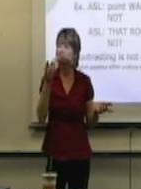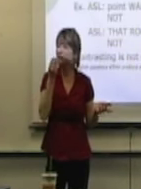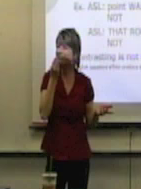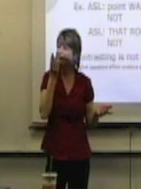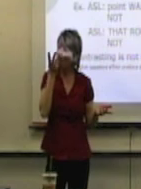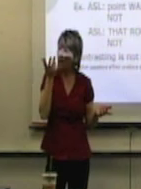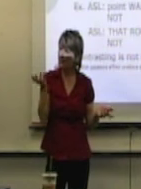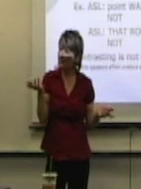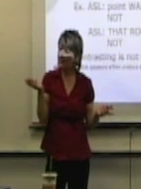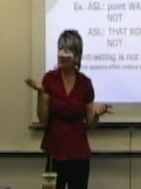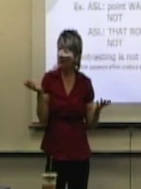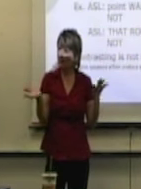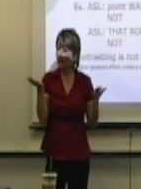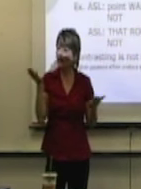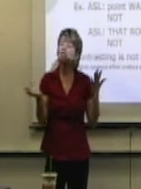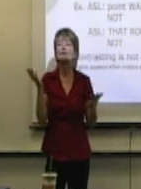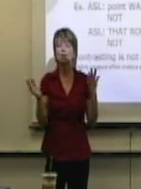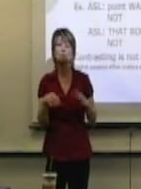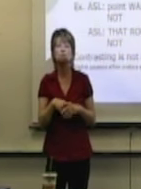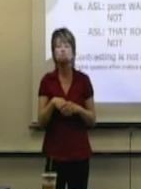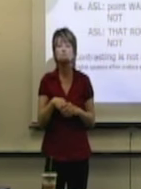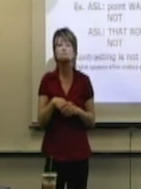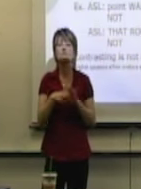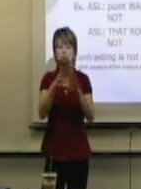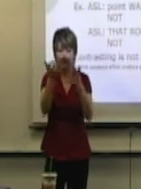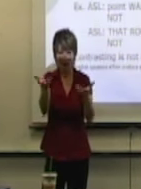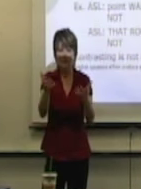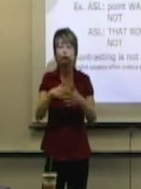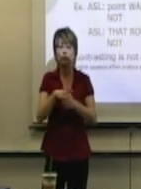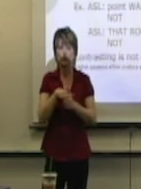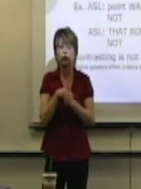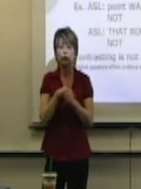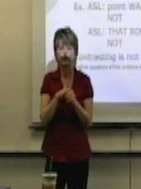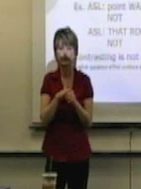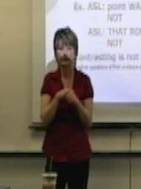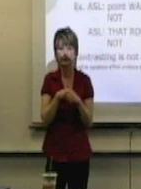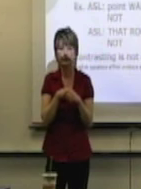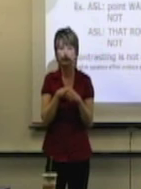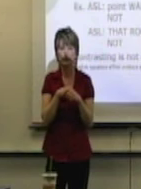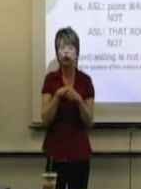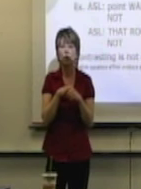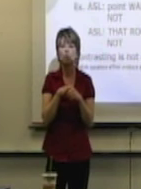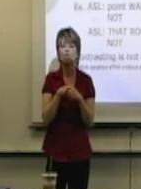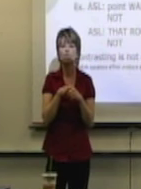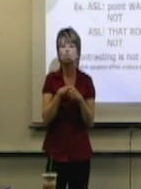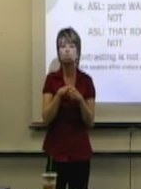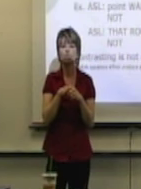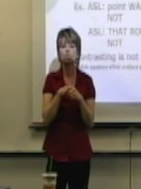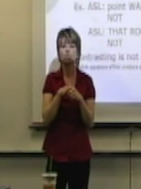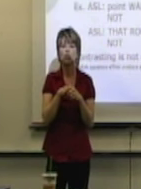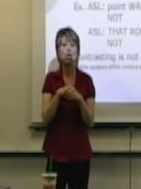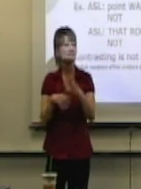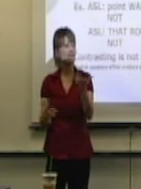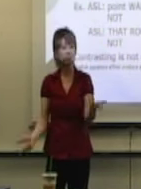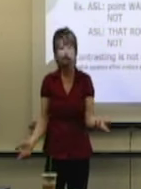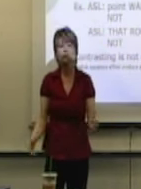But is warm necessarily No. boiling? Okay, but how else might you? Tends to be stuffy. Tends to be